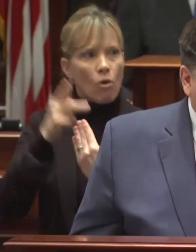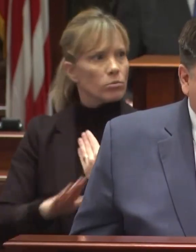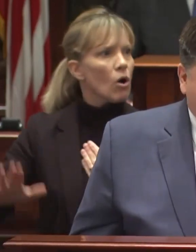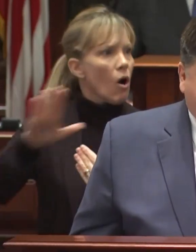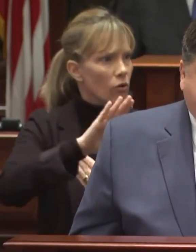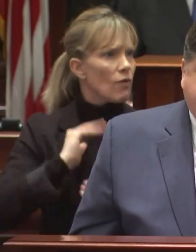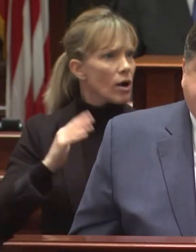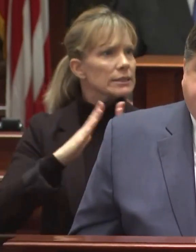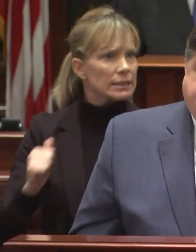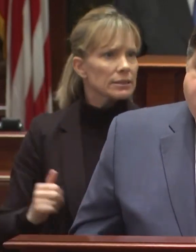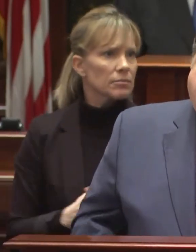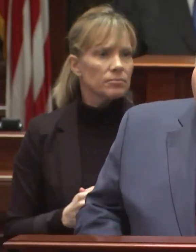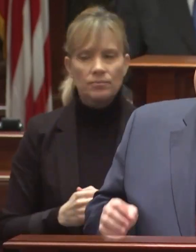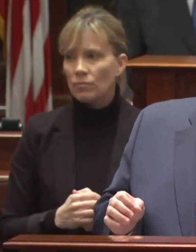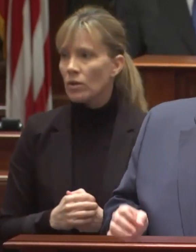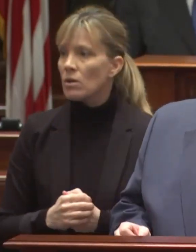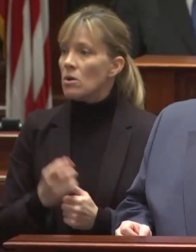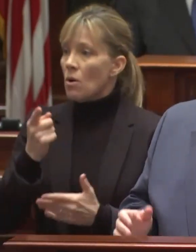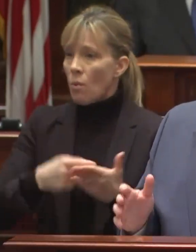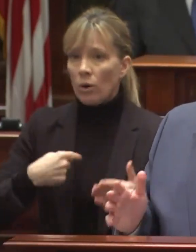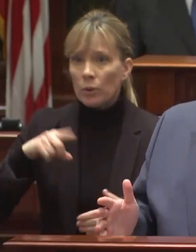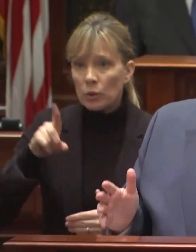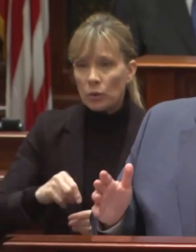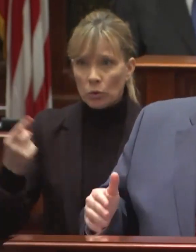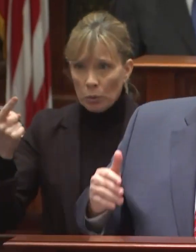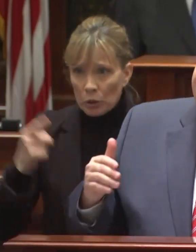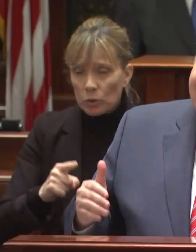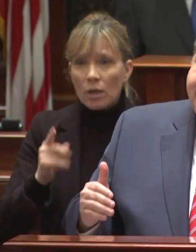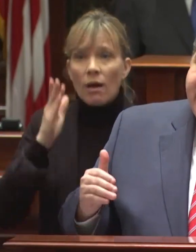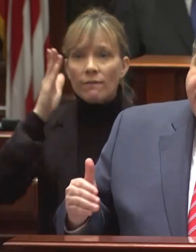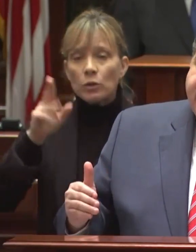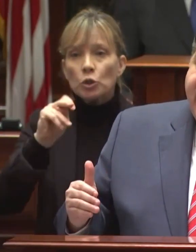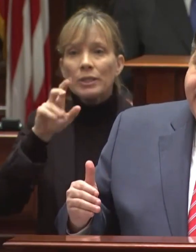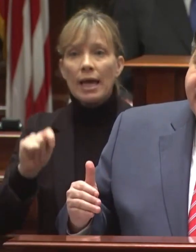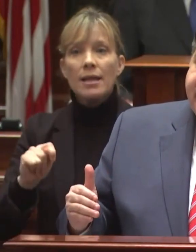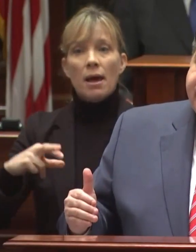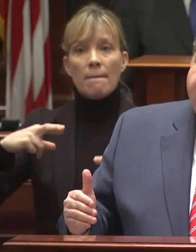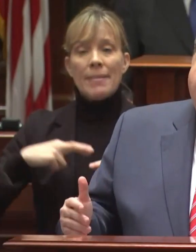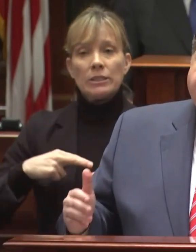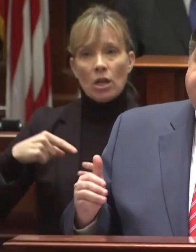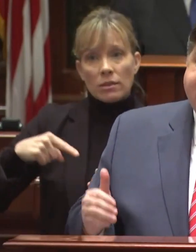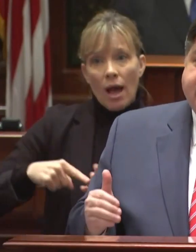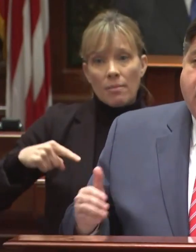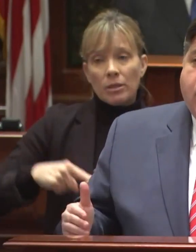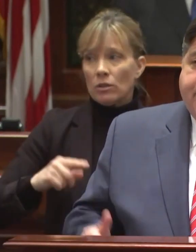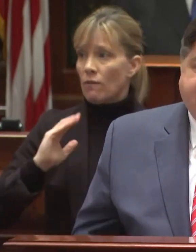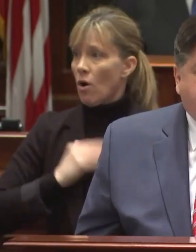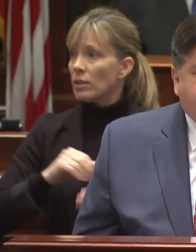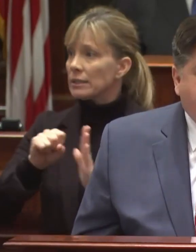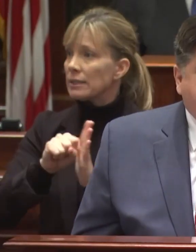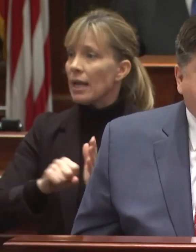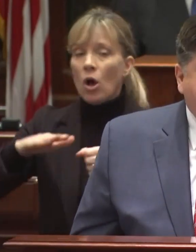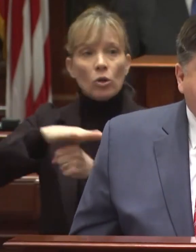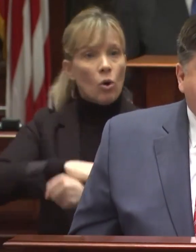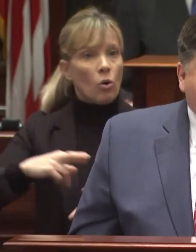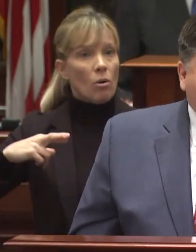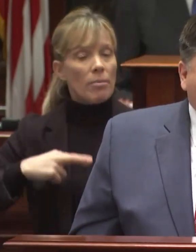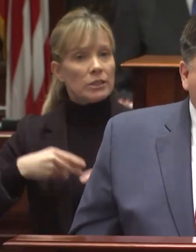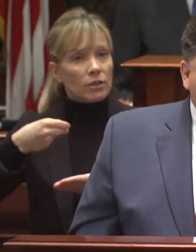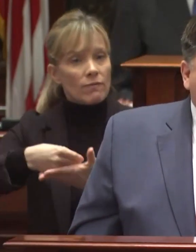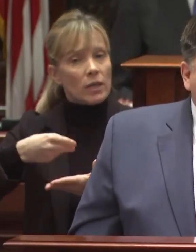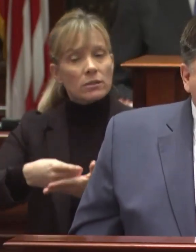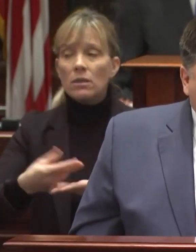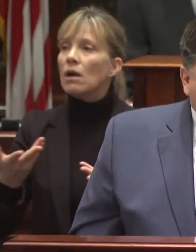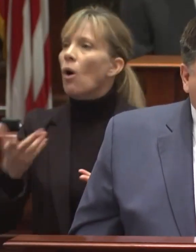our systems. What we do to reduce future net pension liabilities for our state and local pension funds